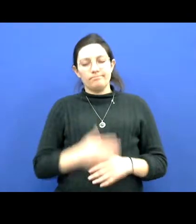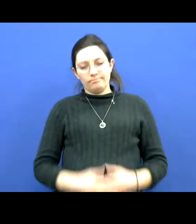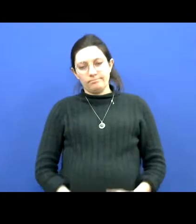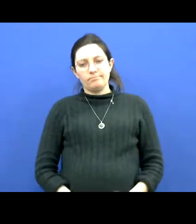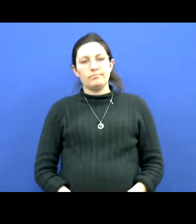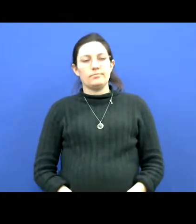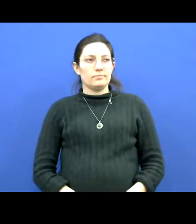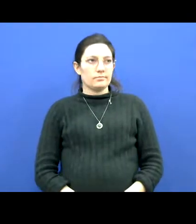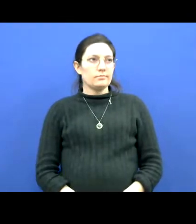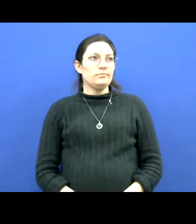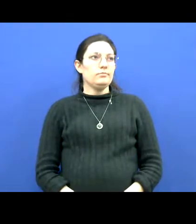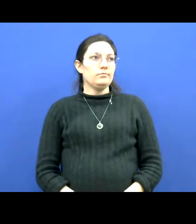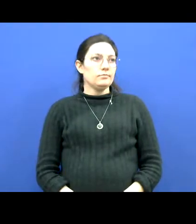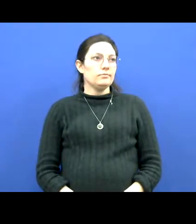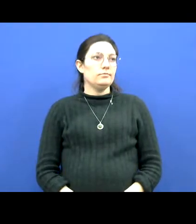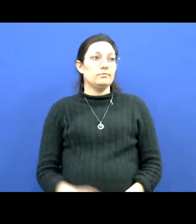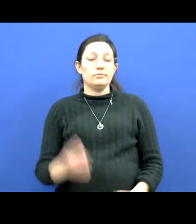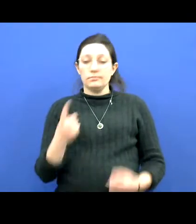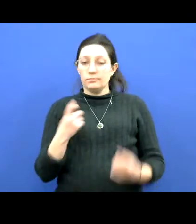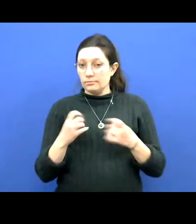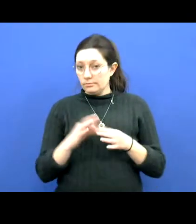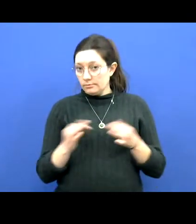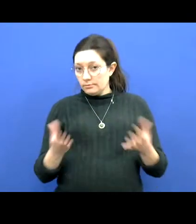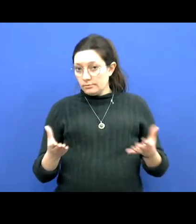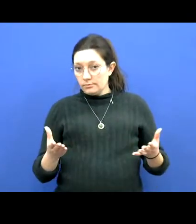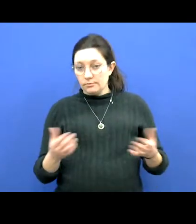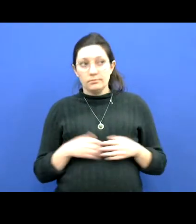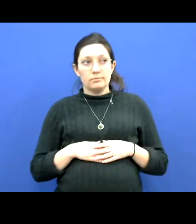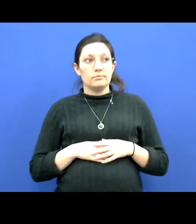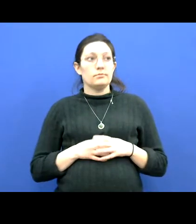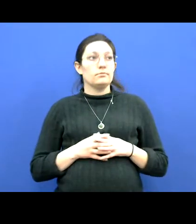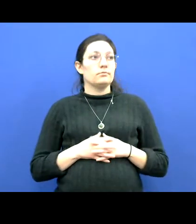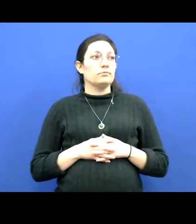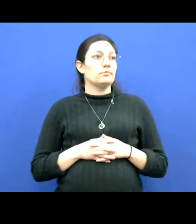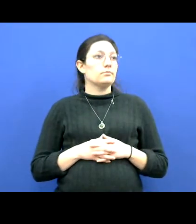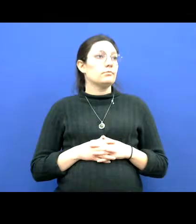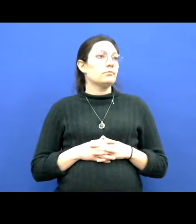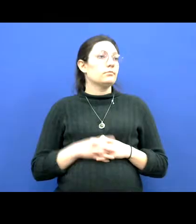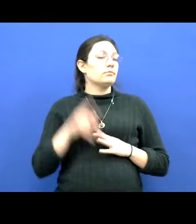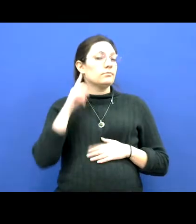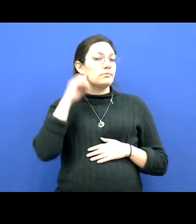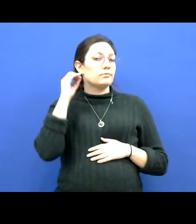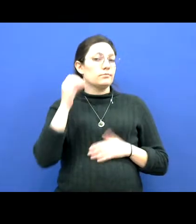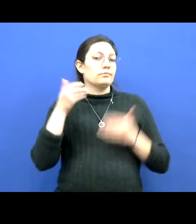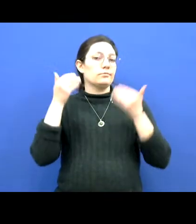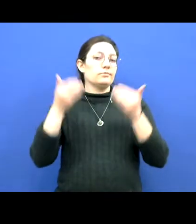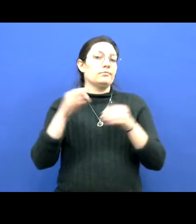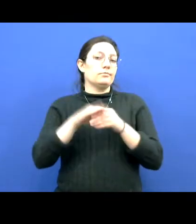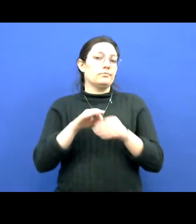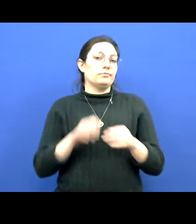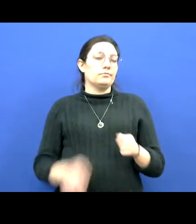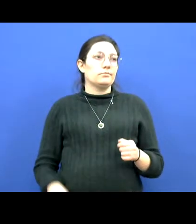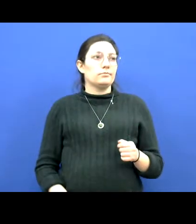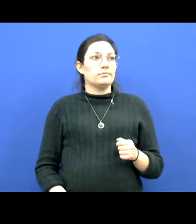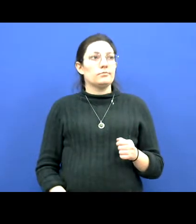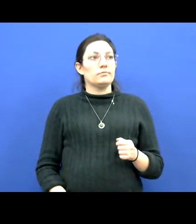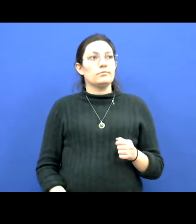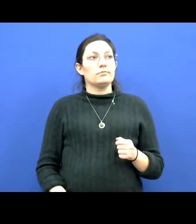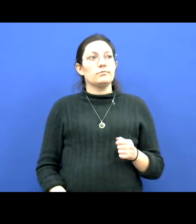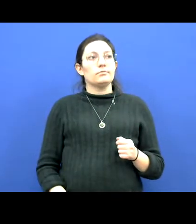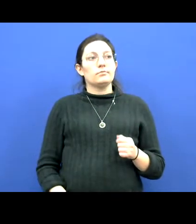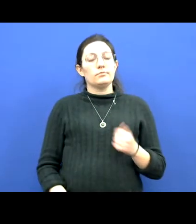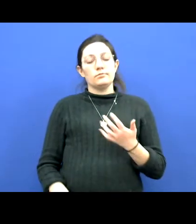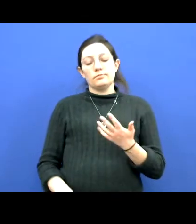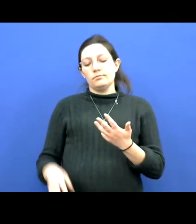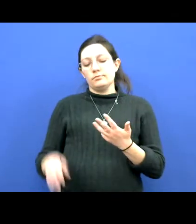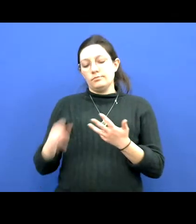doing. Any questions, comments? And hearing and seeing none, please call the roll.